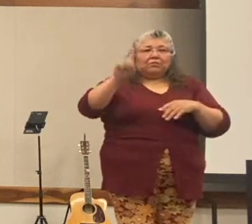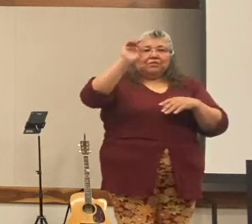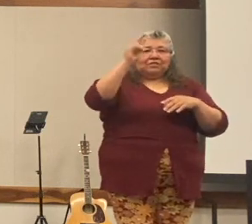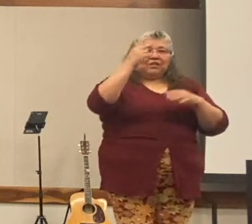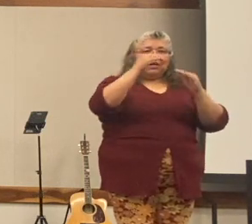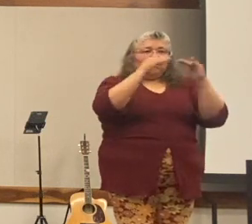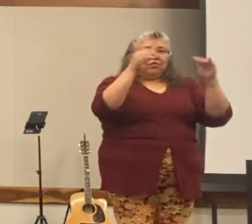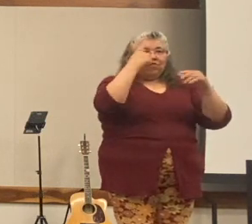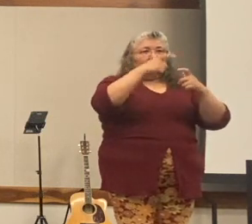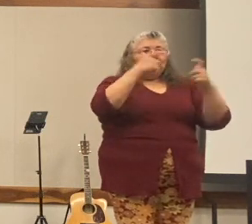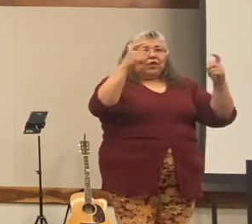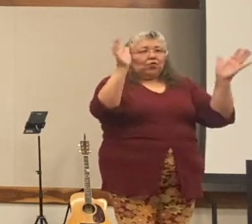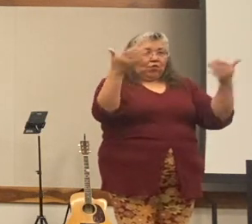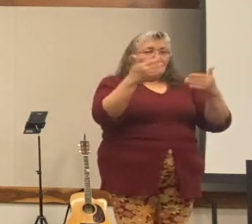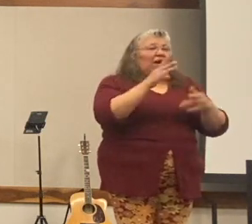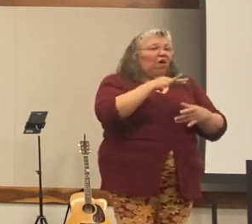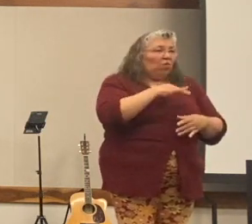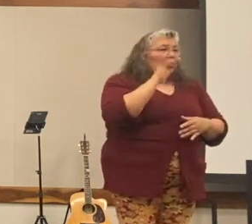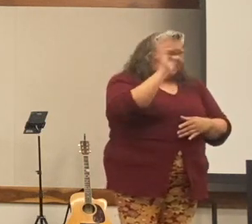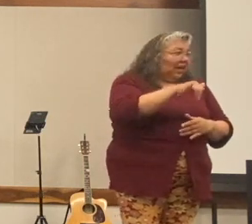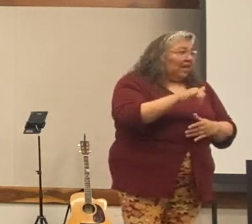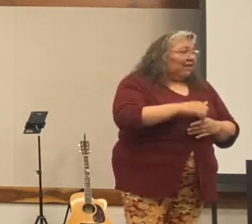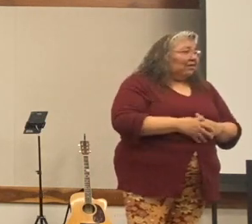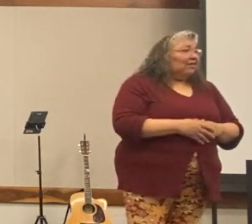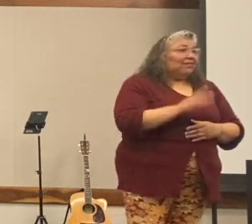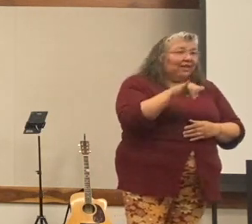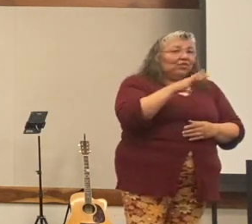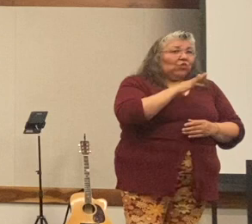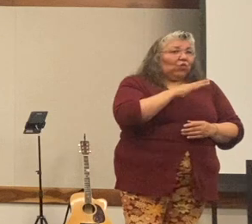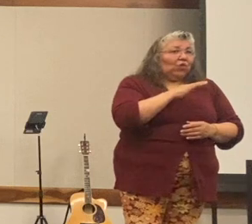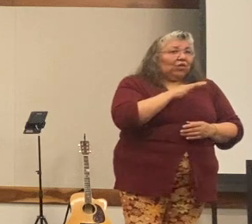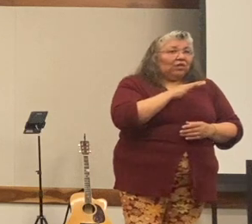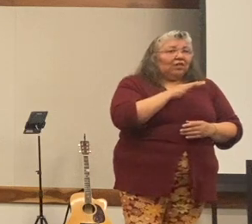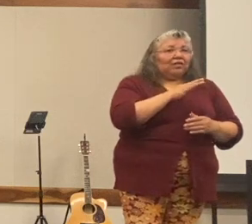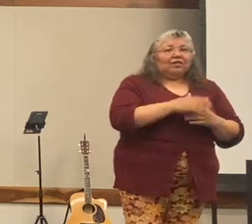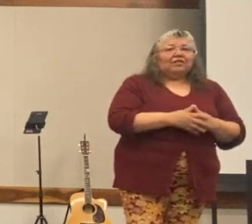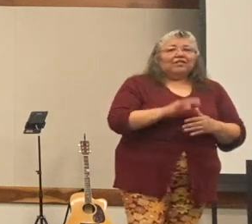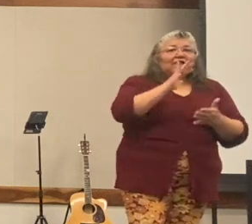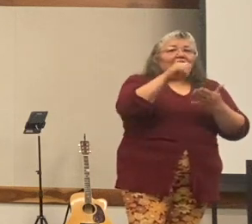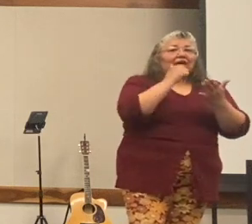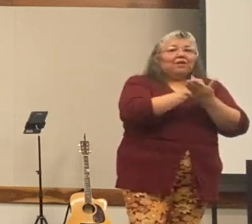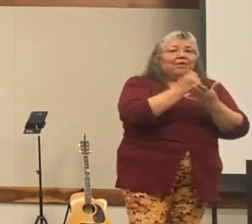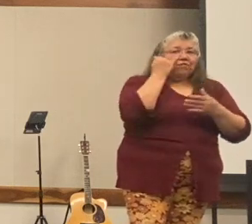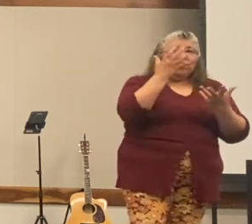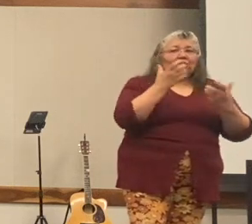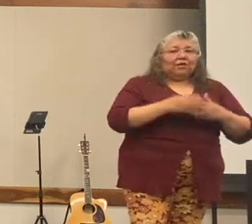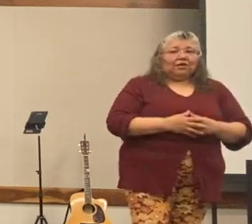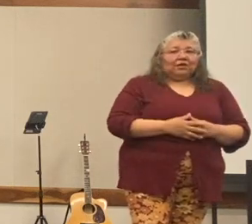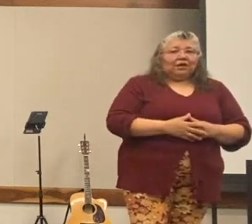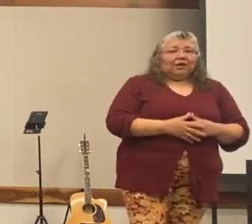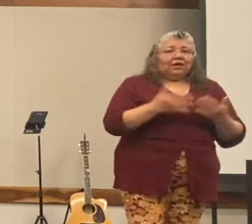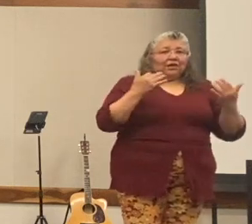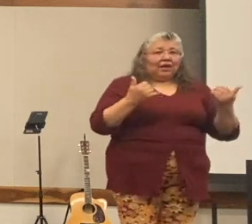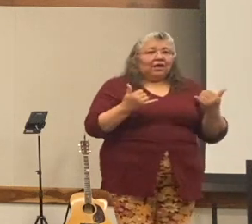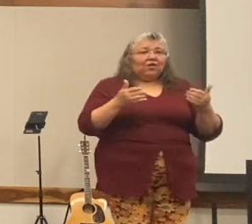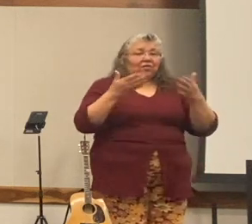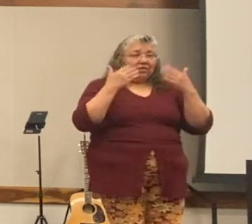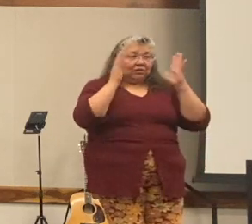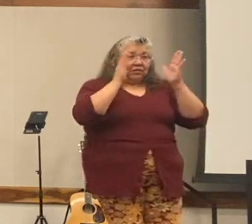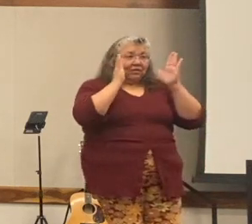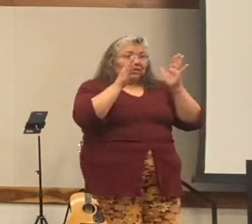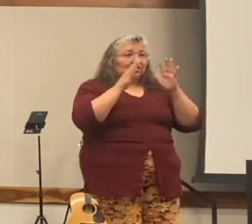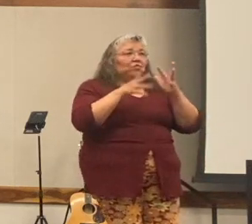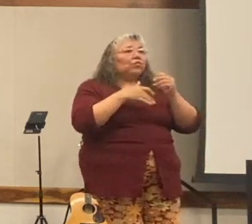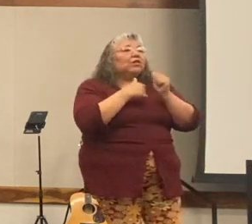floor for a bigger room. How cool is that? That's cool, right? That's an amen part. You can say amen if amen. Awesome. Listen, let's continue